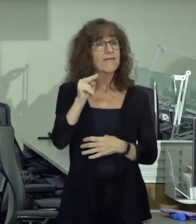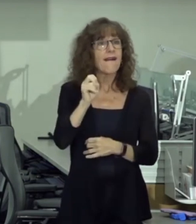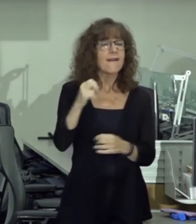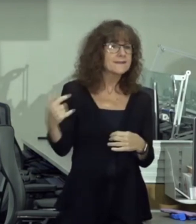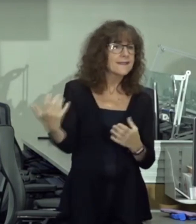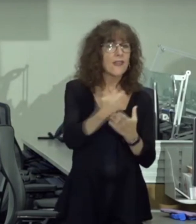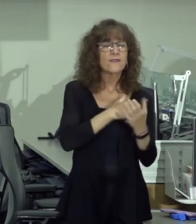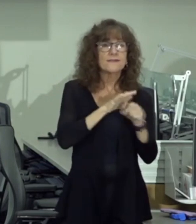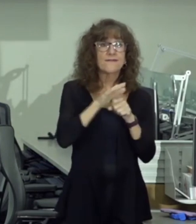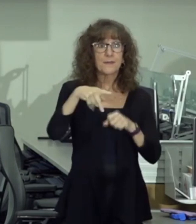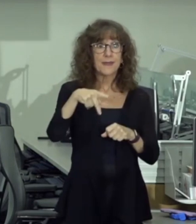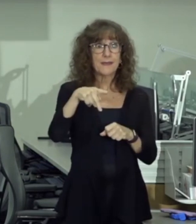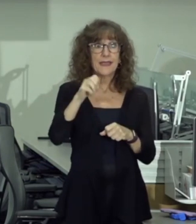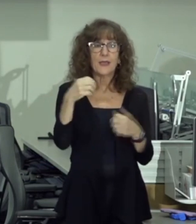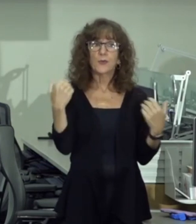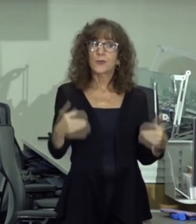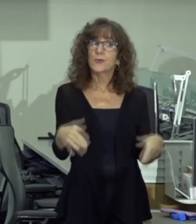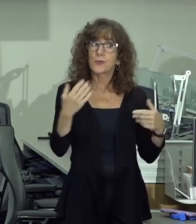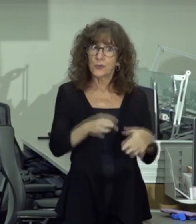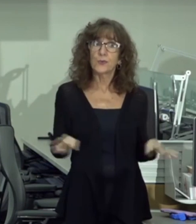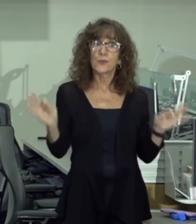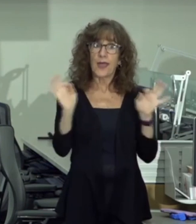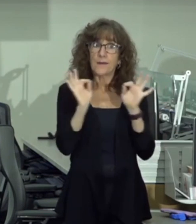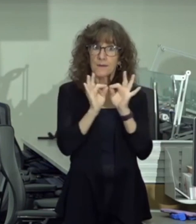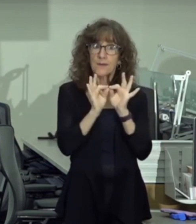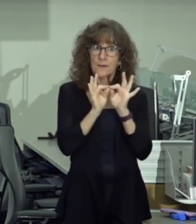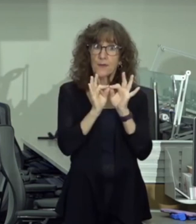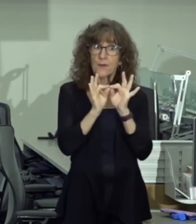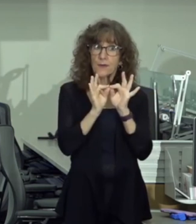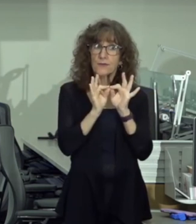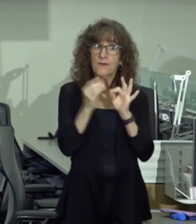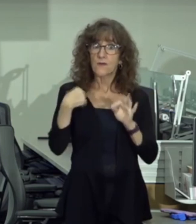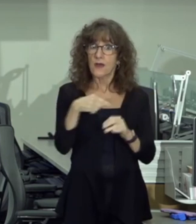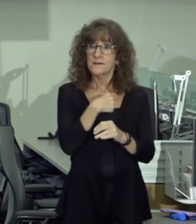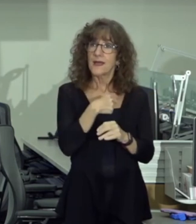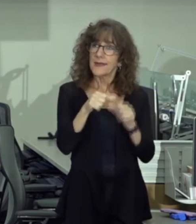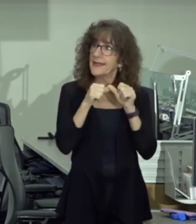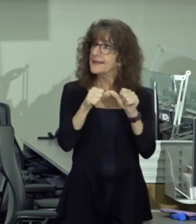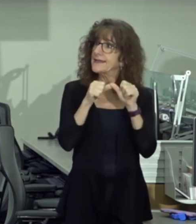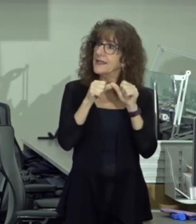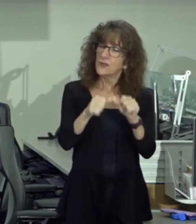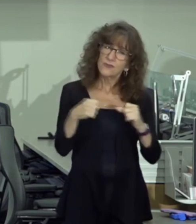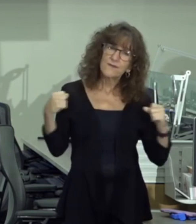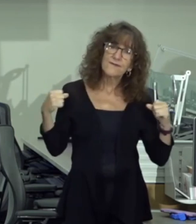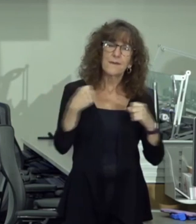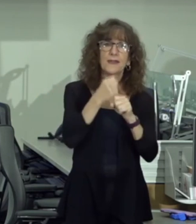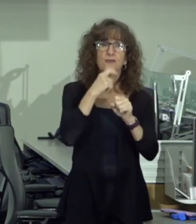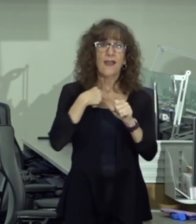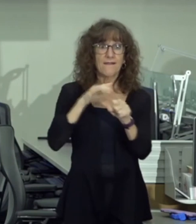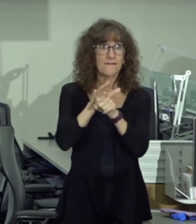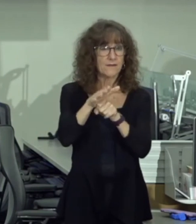Gathering enough PPE is going to be a critical operation for us, and we continue to fight to make sure we have